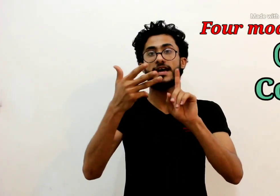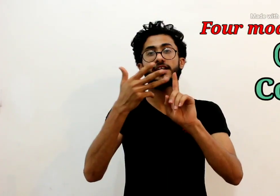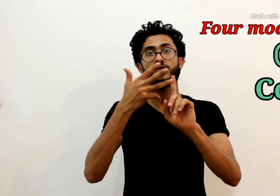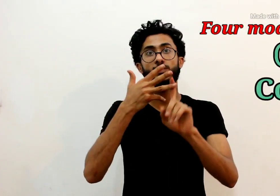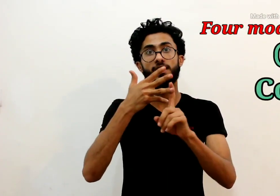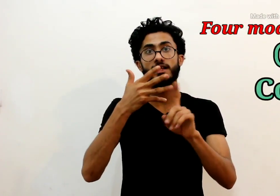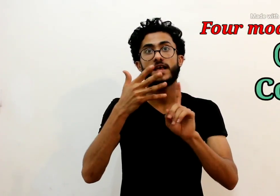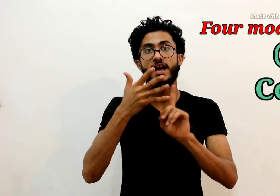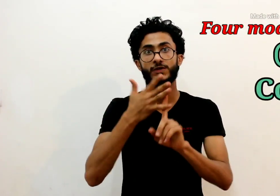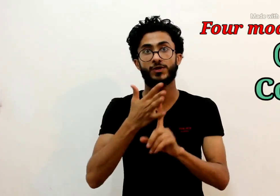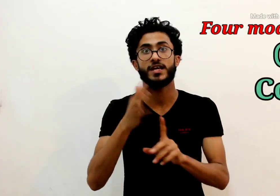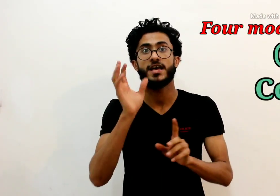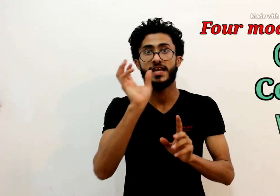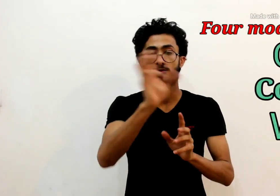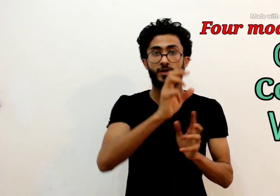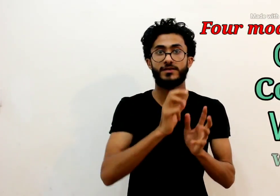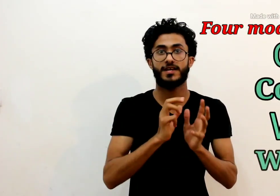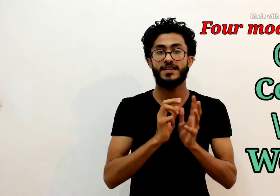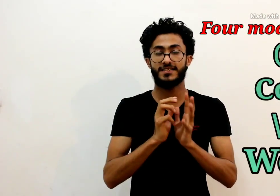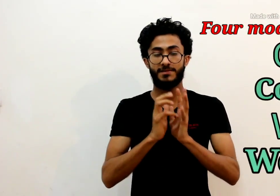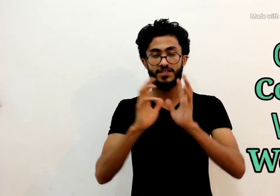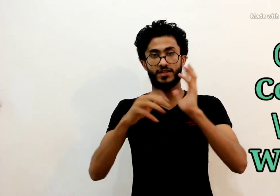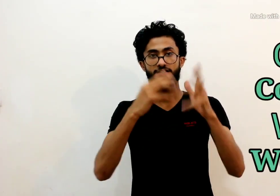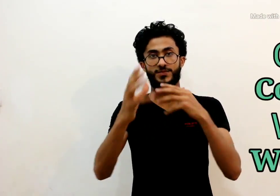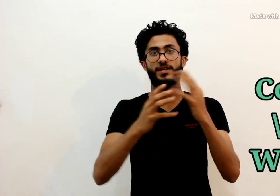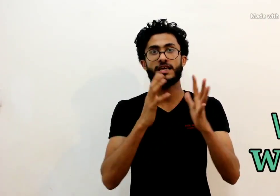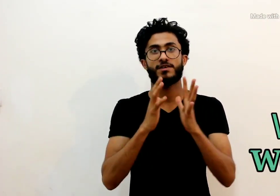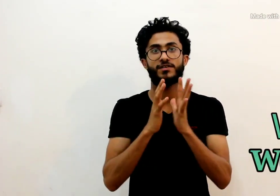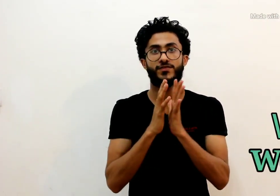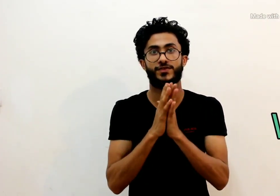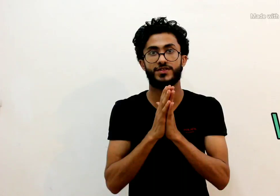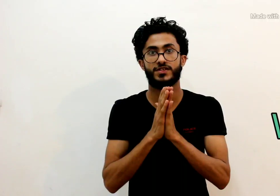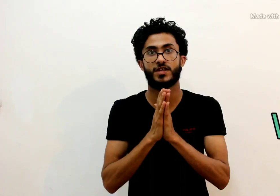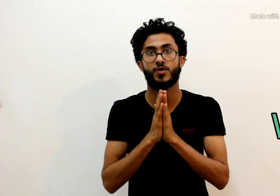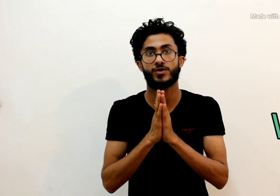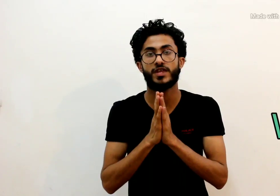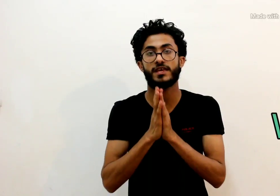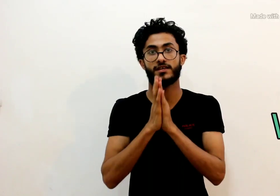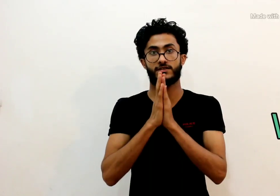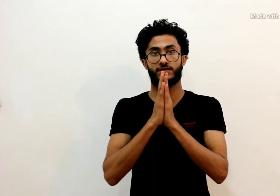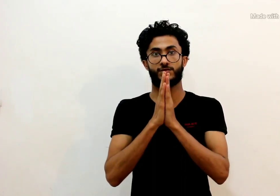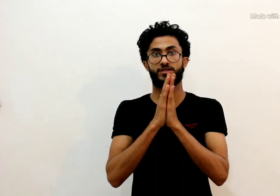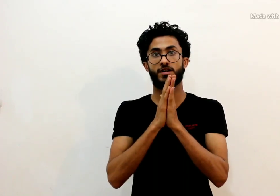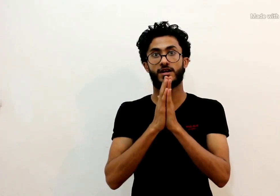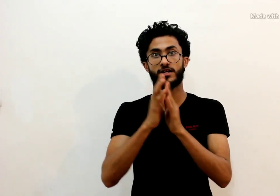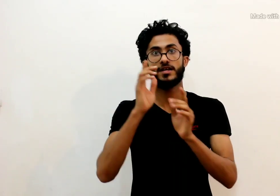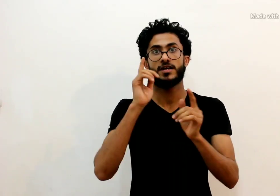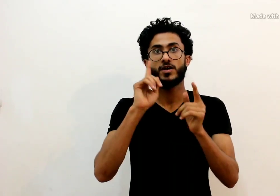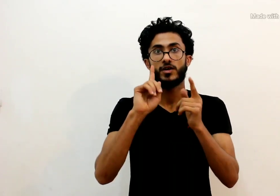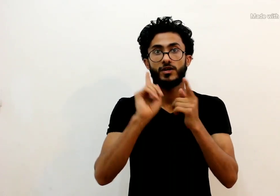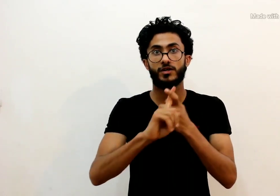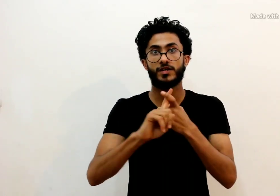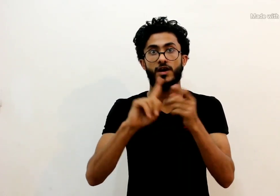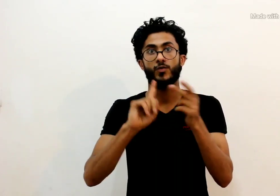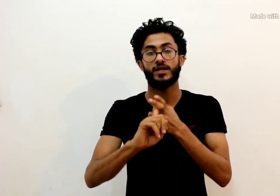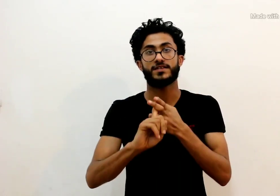and will and would. Now guys, let me start speaking about the first two things, which are could and will.